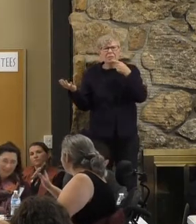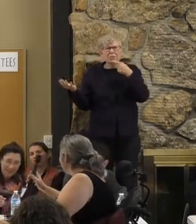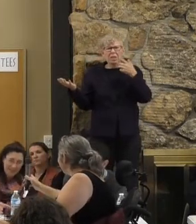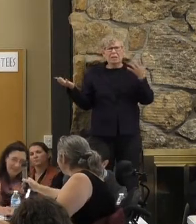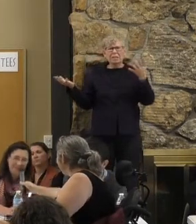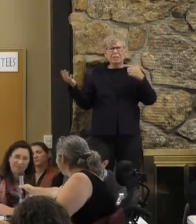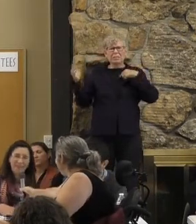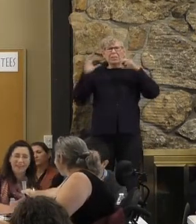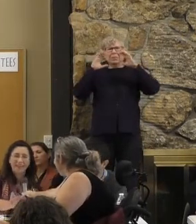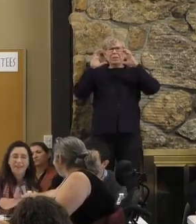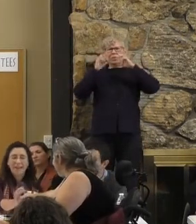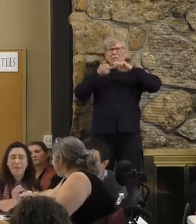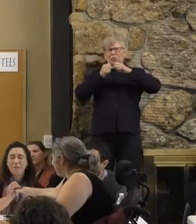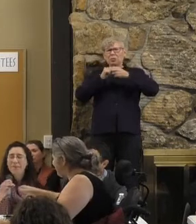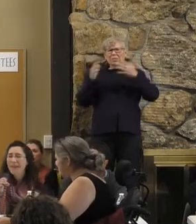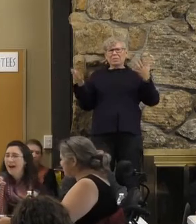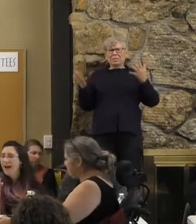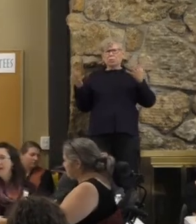issue?